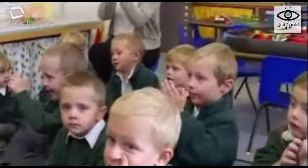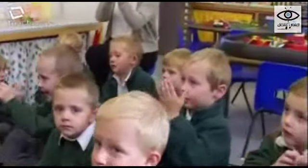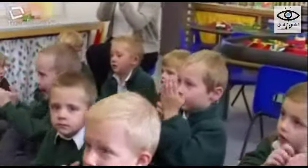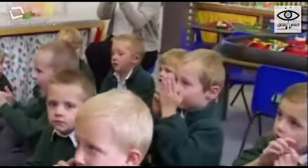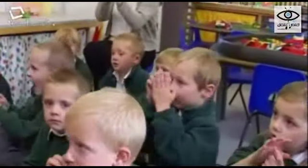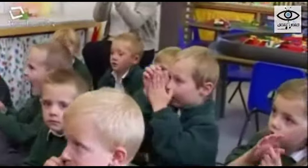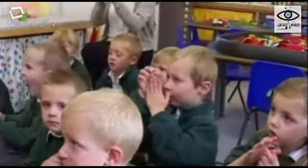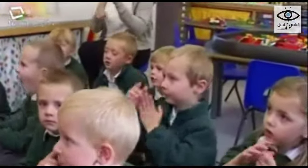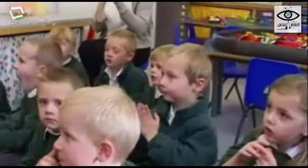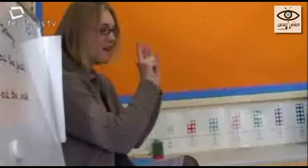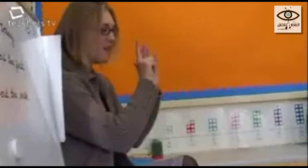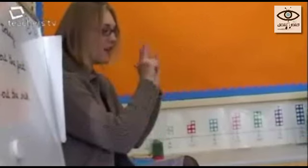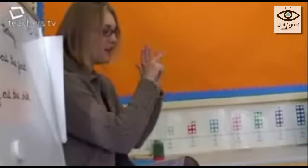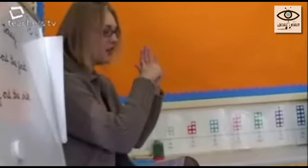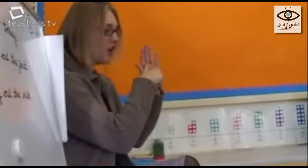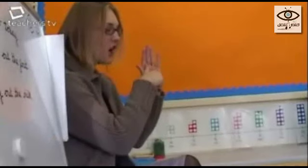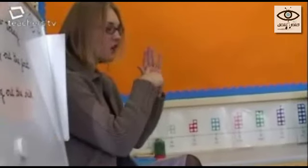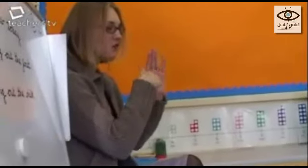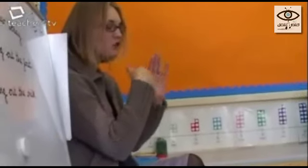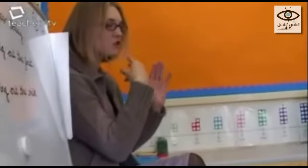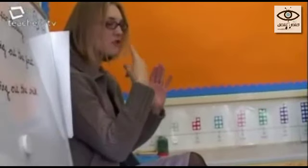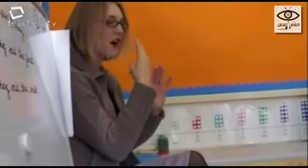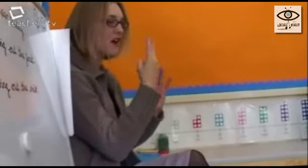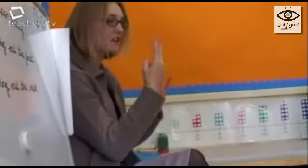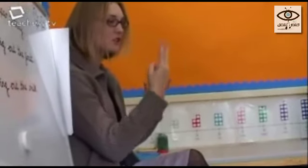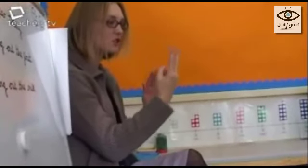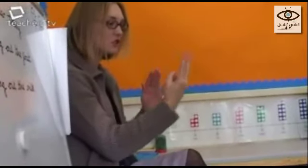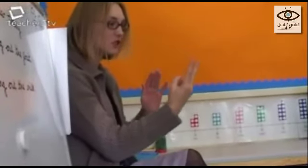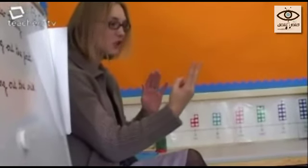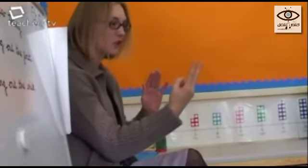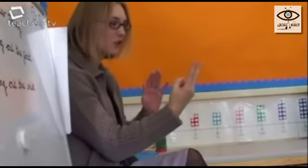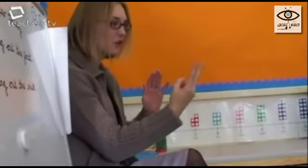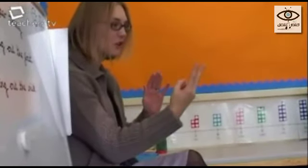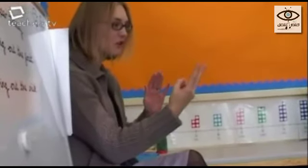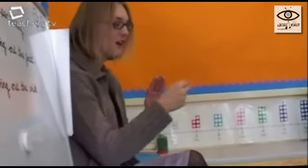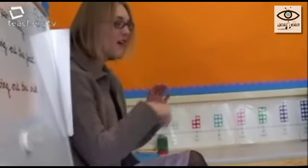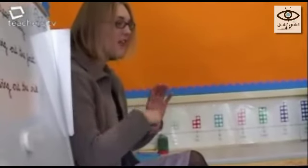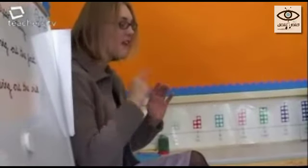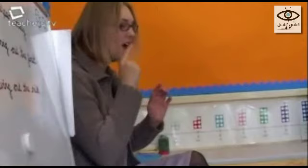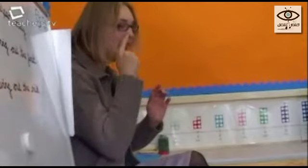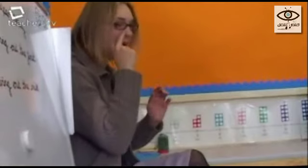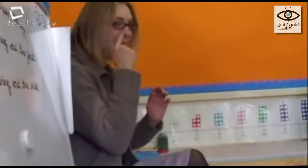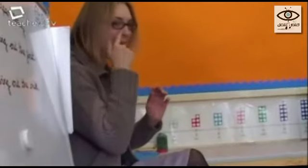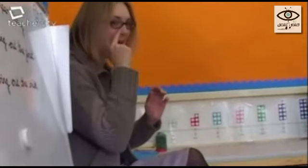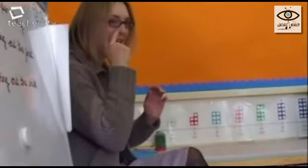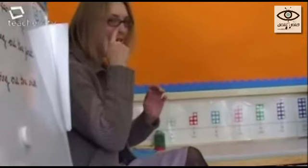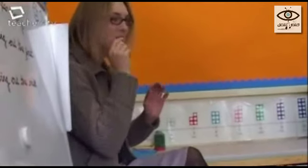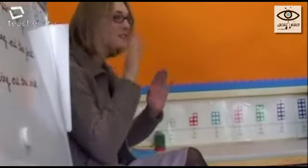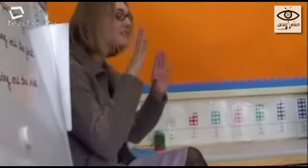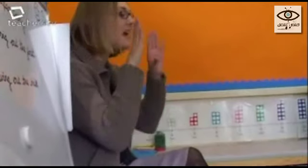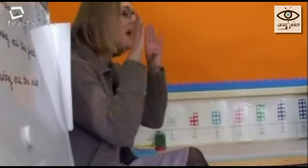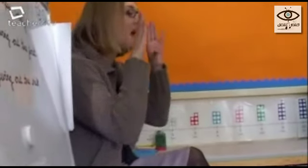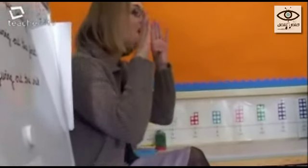the clock. The clock struck 2, the mouse